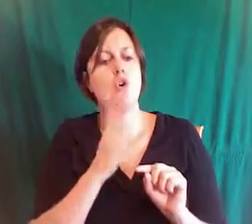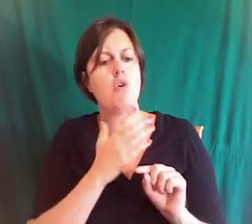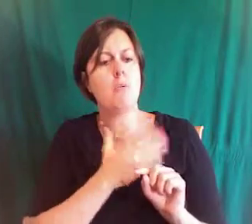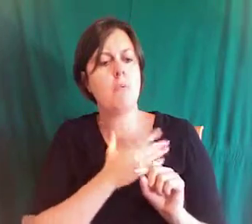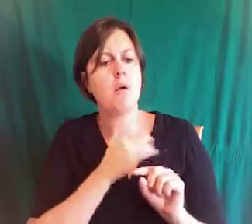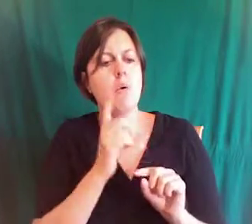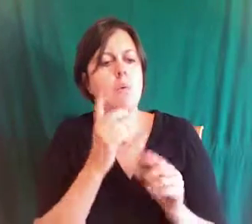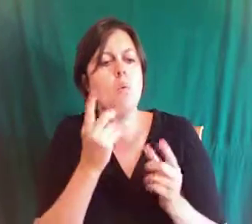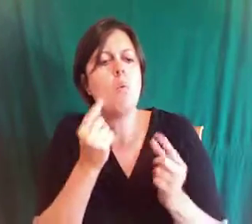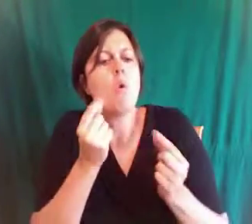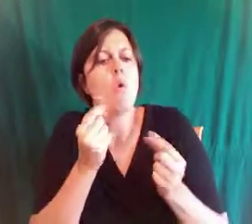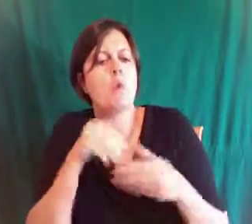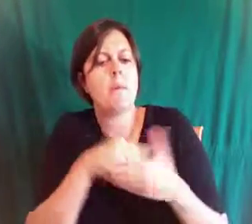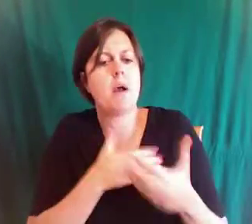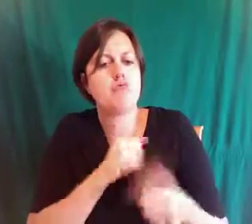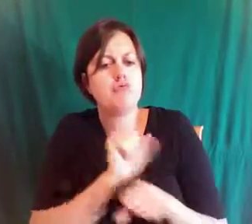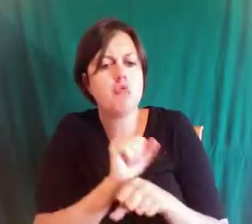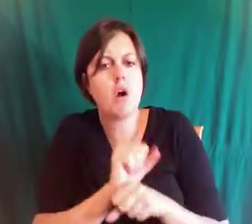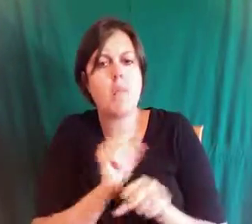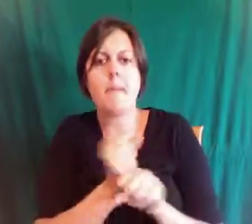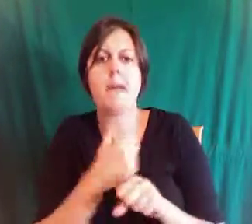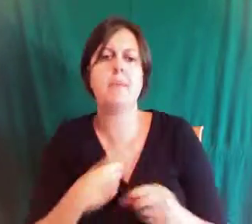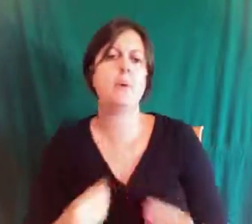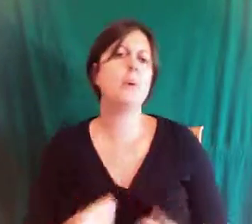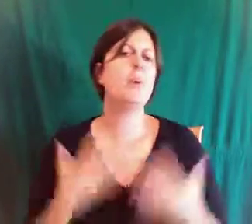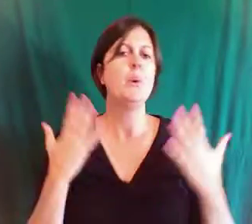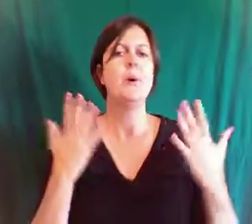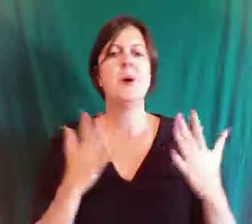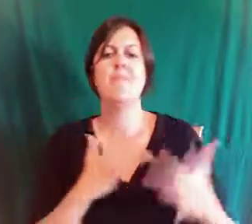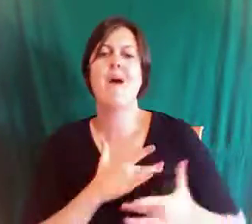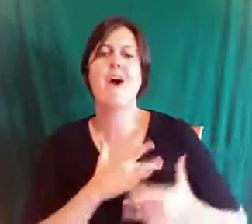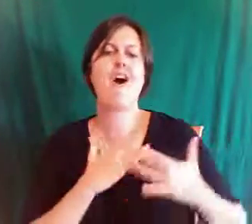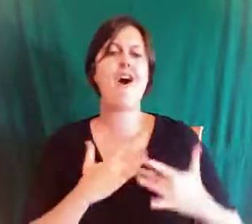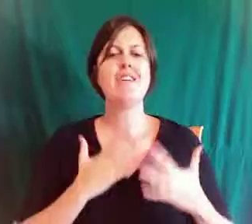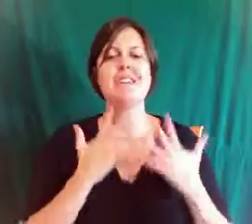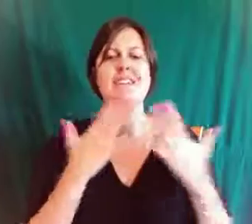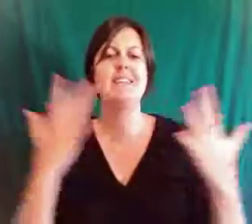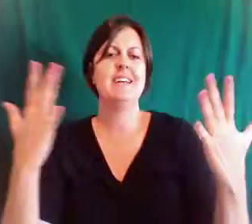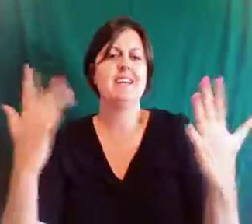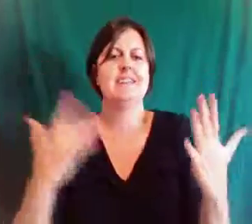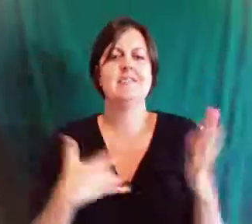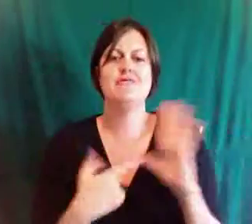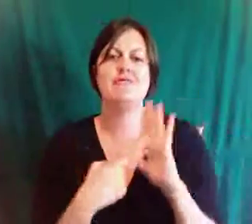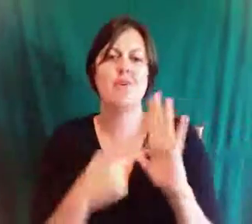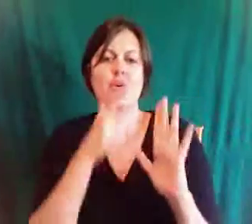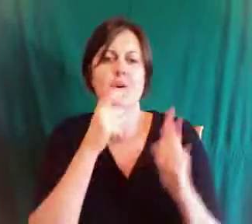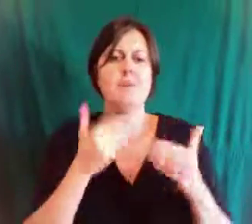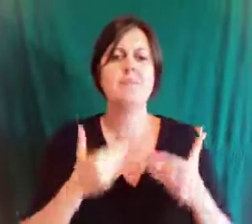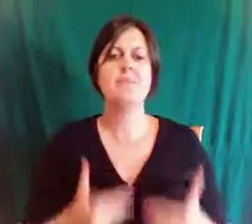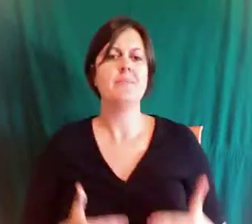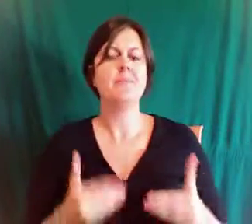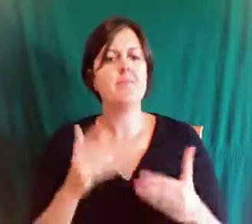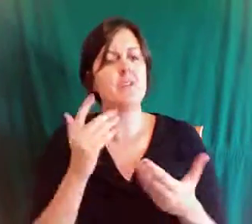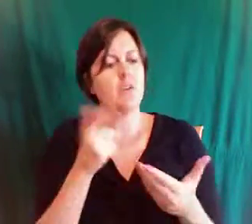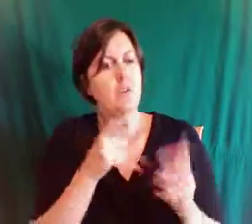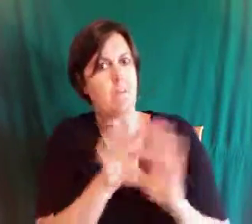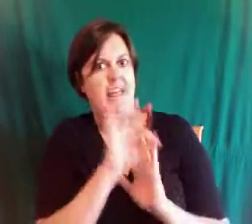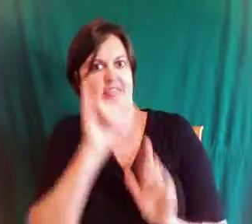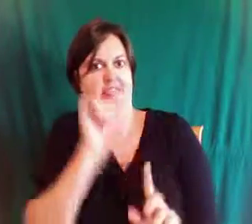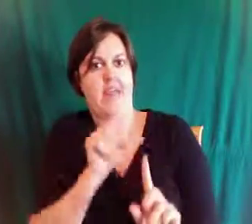will point the direction on how you develop where you go in your career and going forward with future jobs about